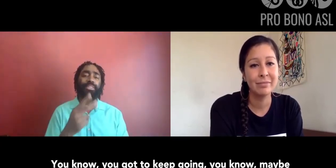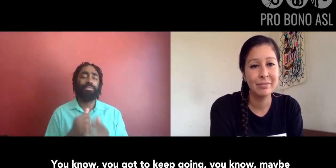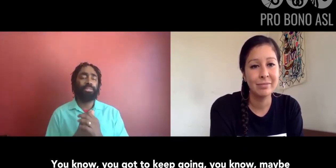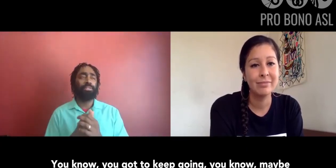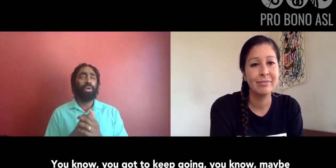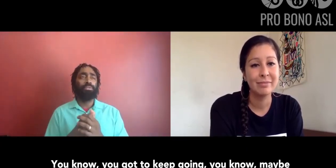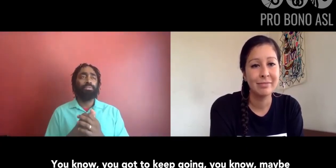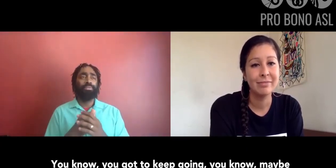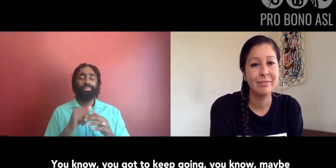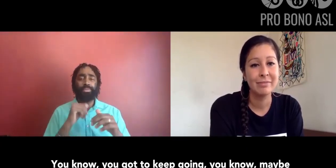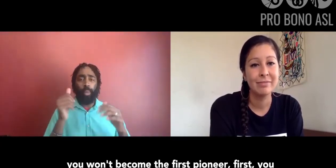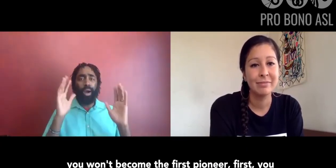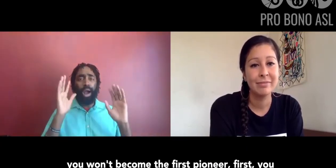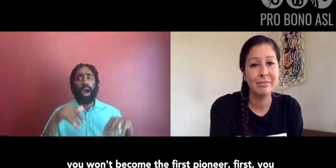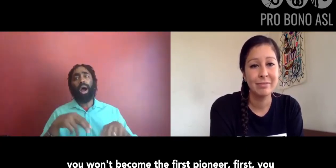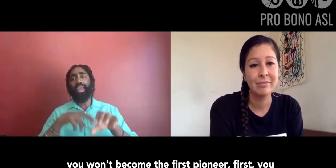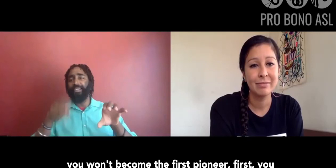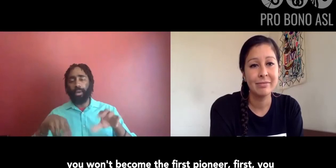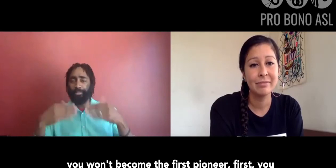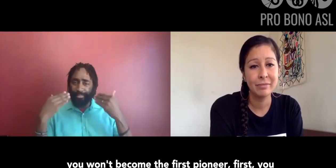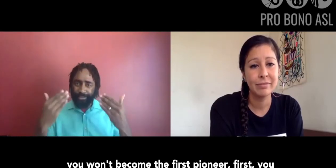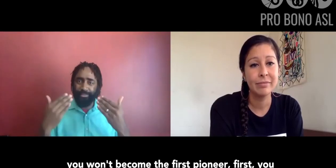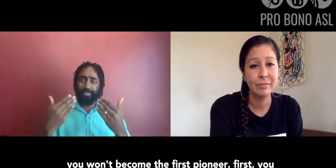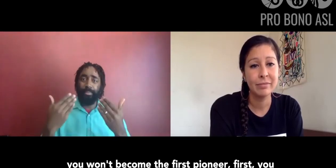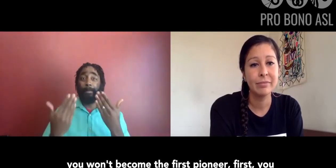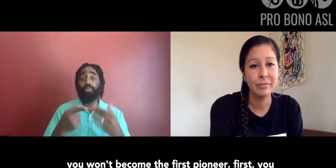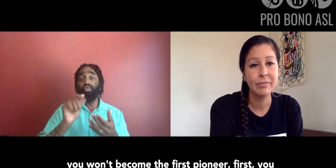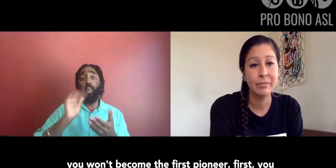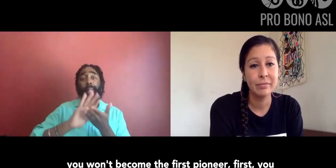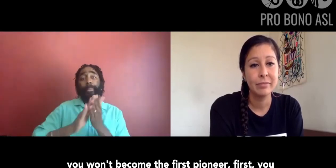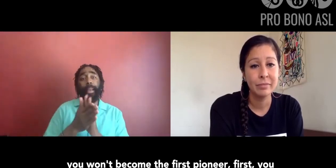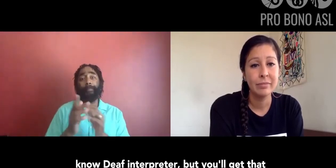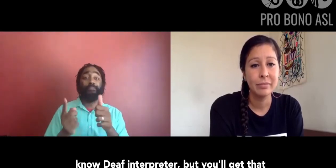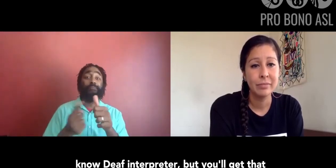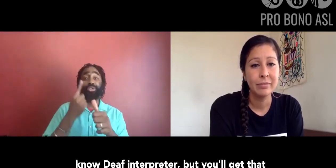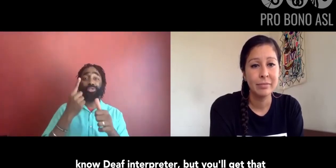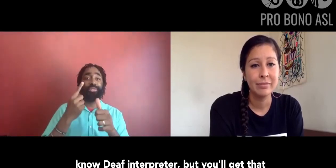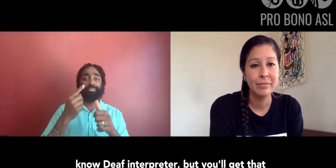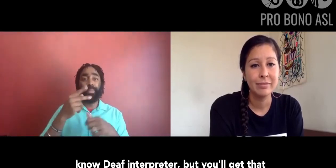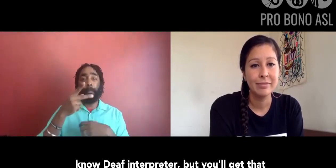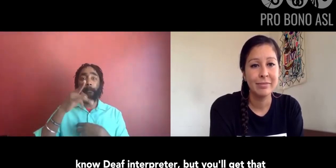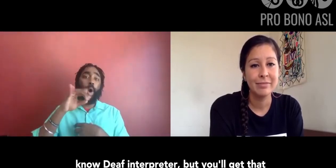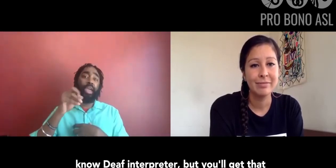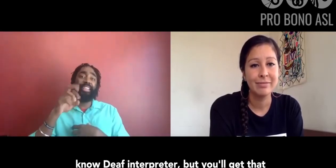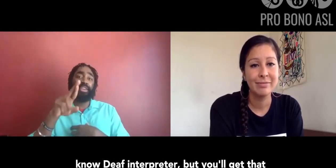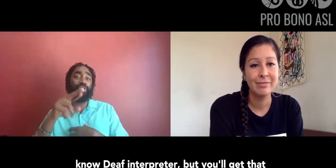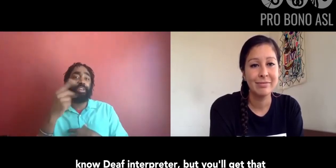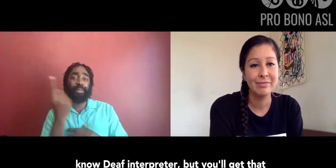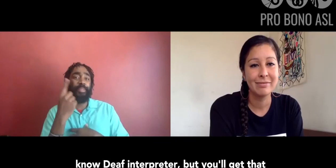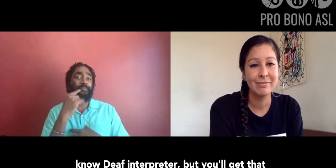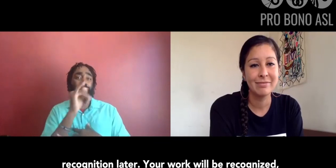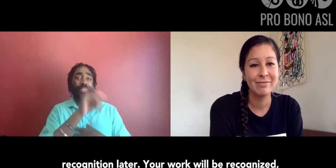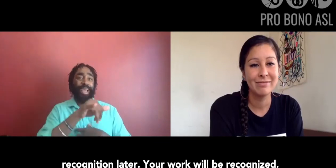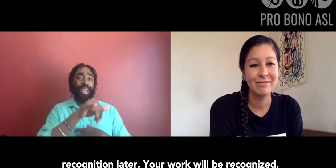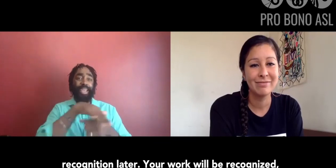up. You got to keep going. Maybe you won't become the first pioneer, first, deaf interpreter, but